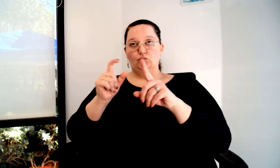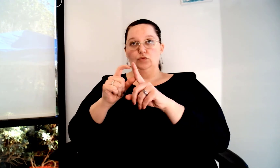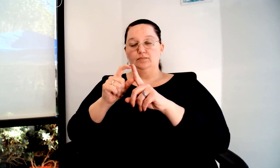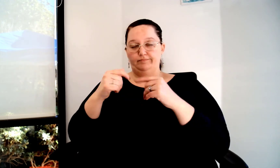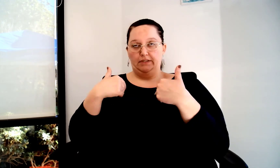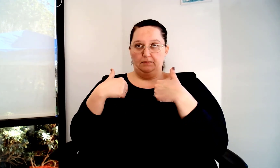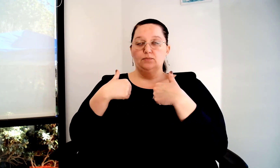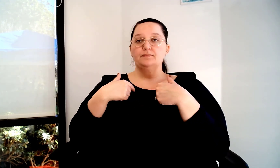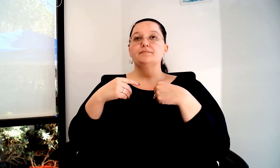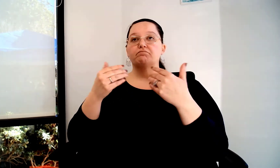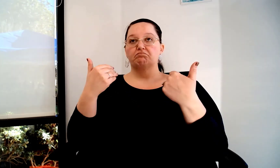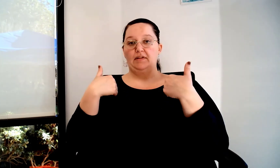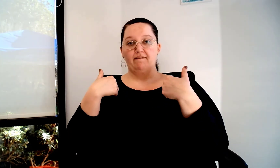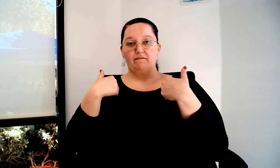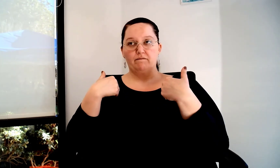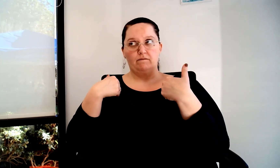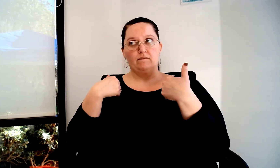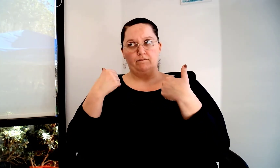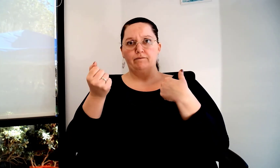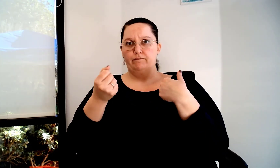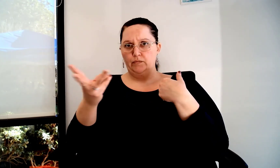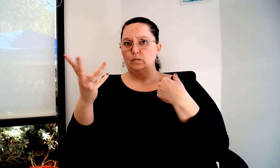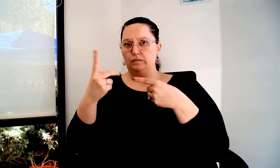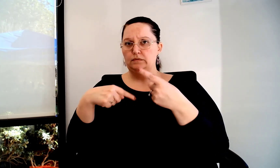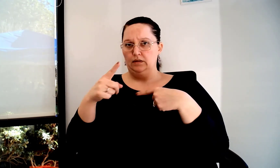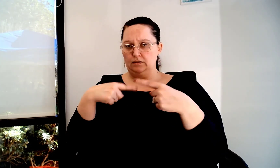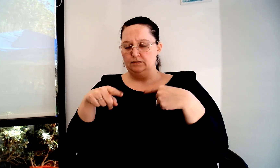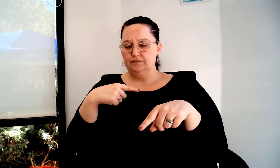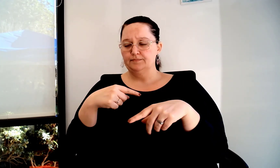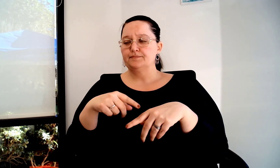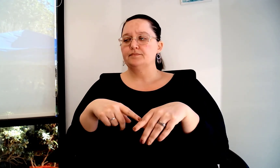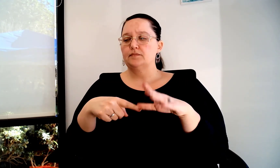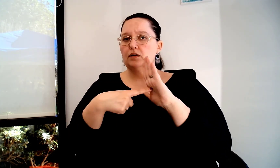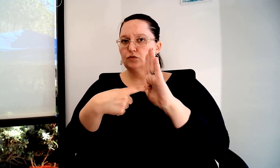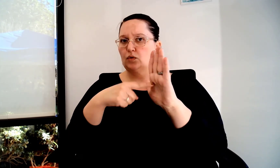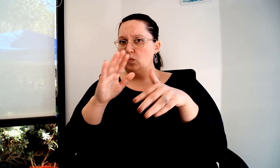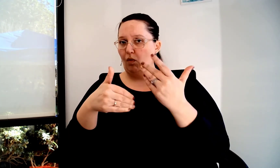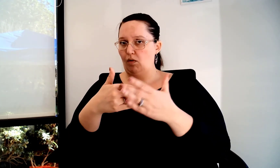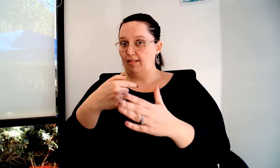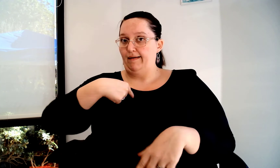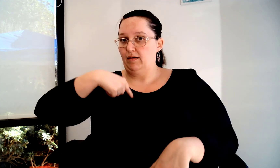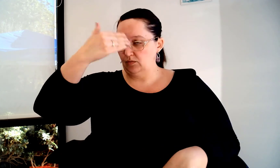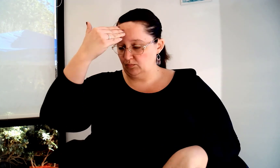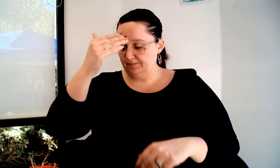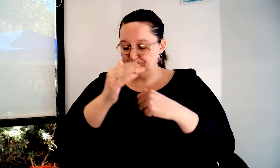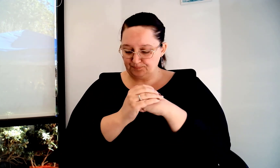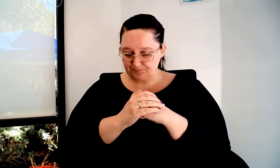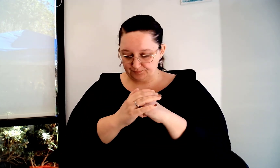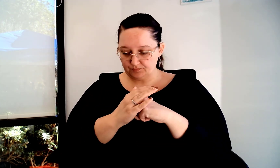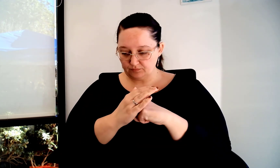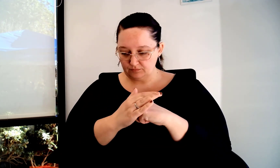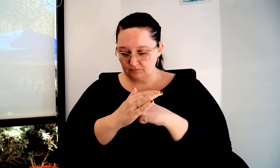So this word, this animal, has a few different signs. I'm going to show you all the ones I know. There might be